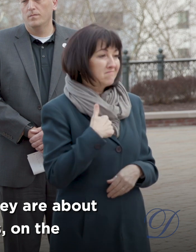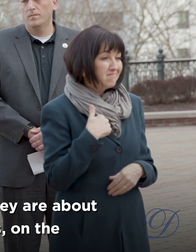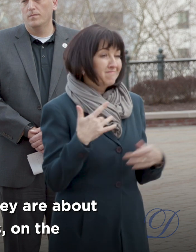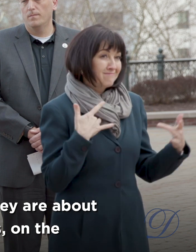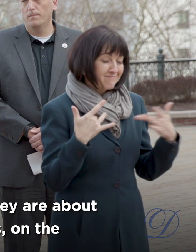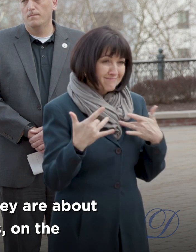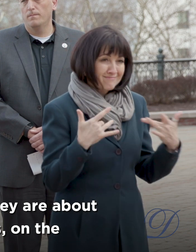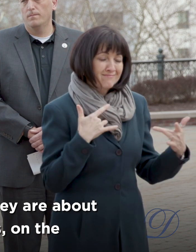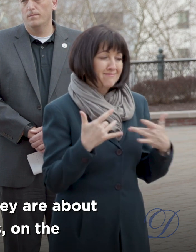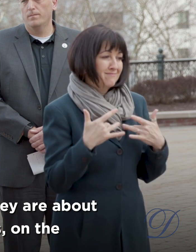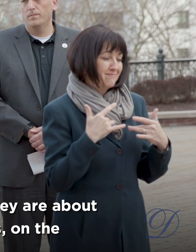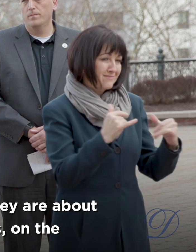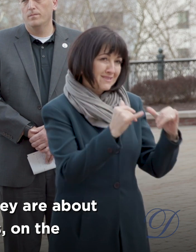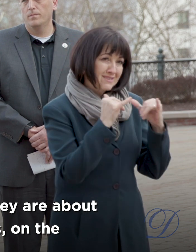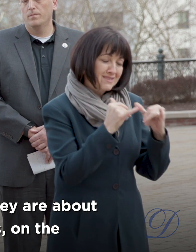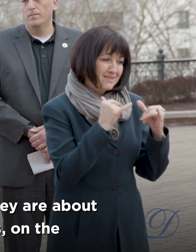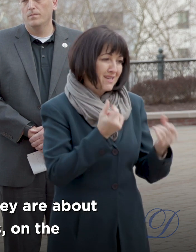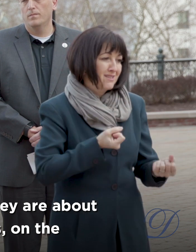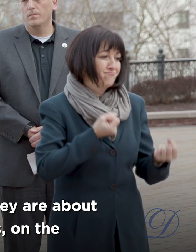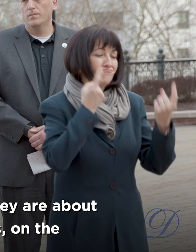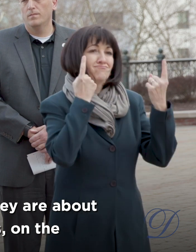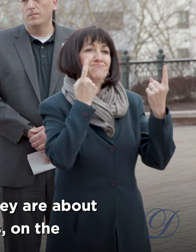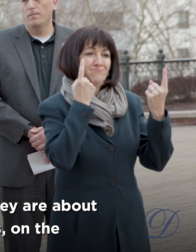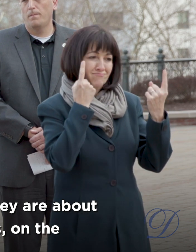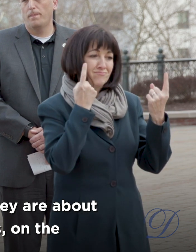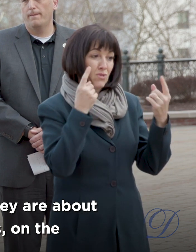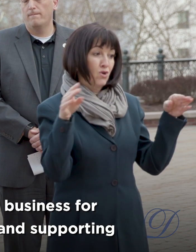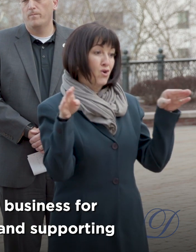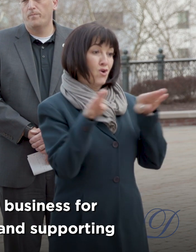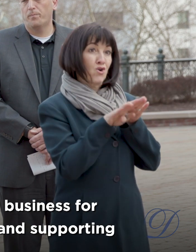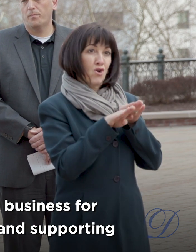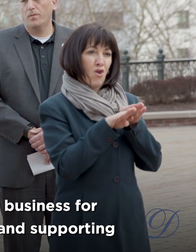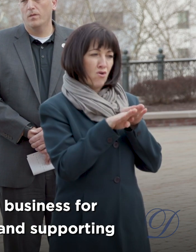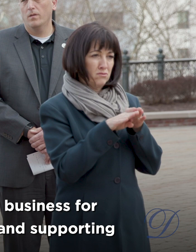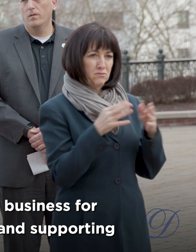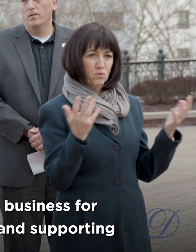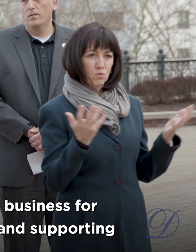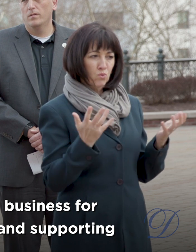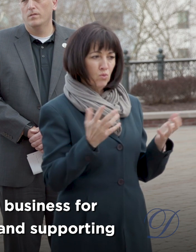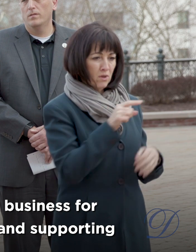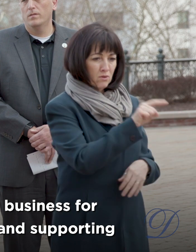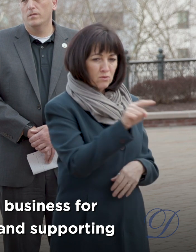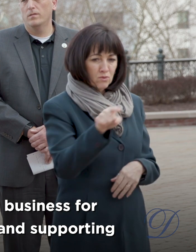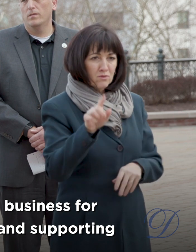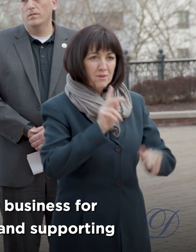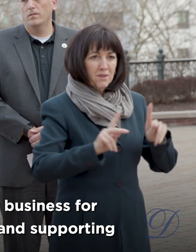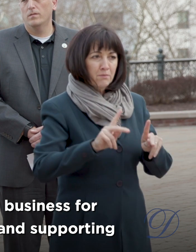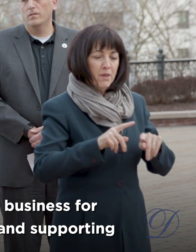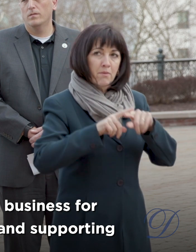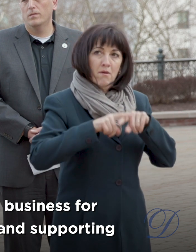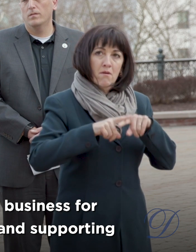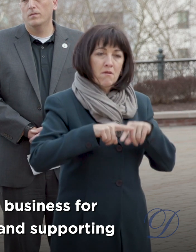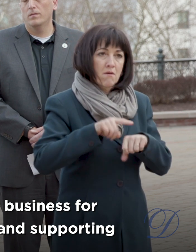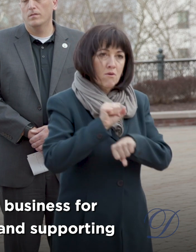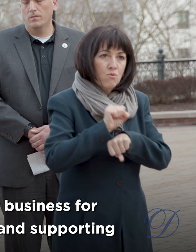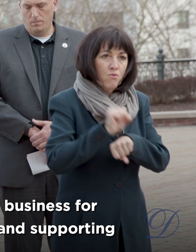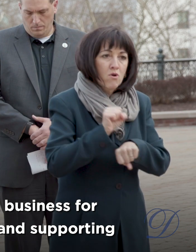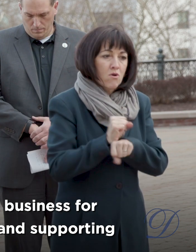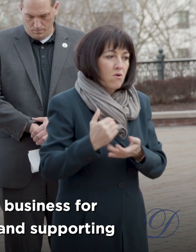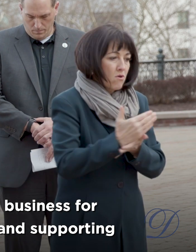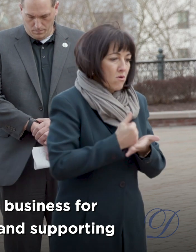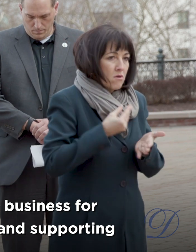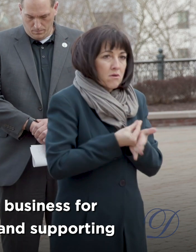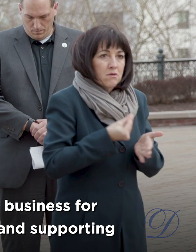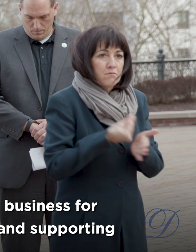are, about the effect of these closings on the employees who depend on that business for